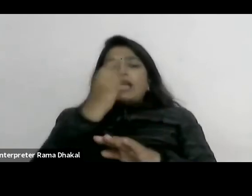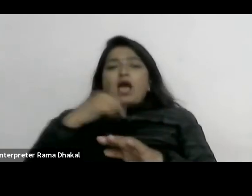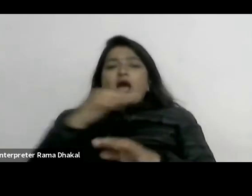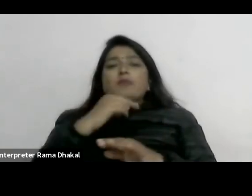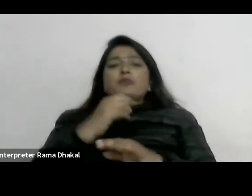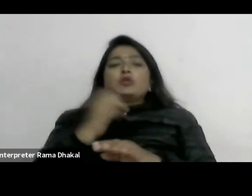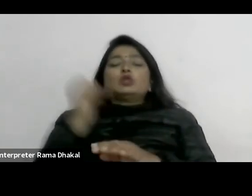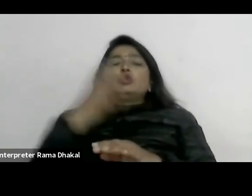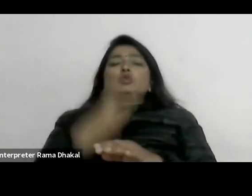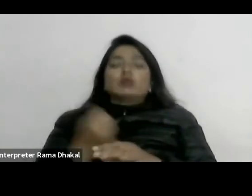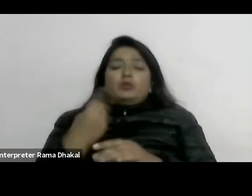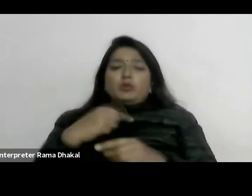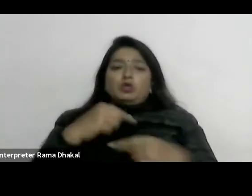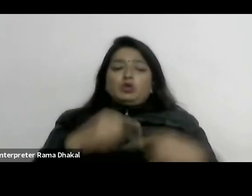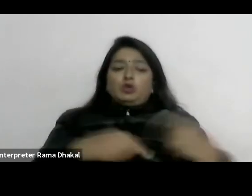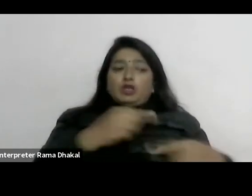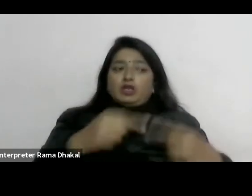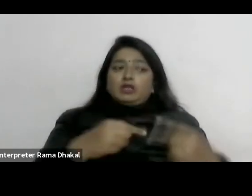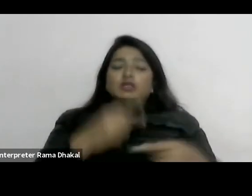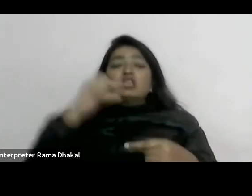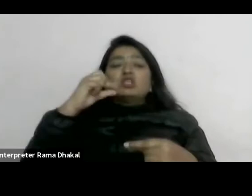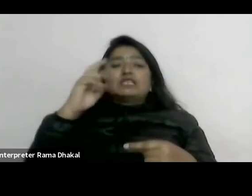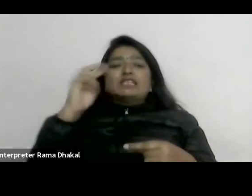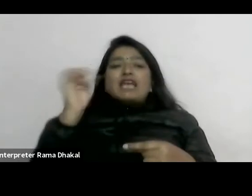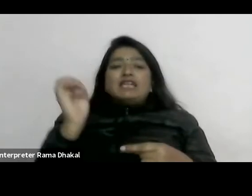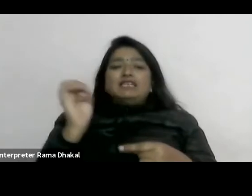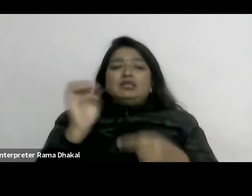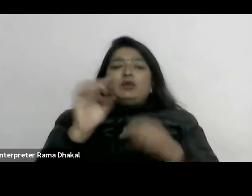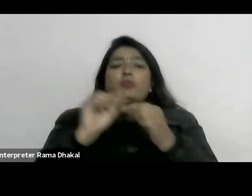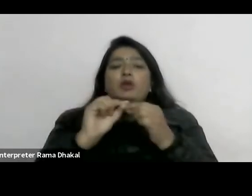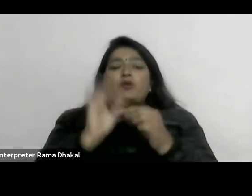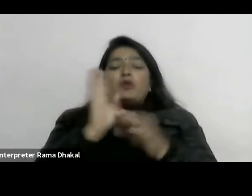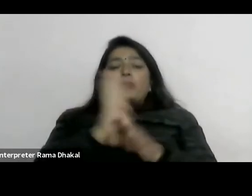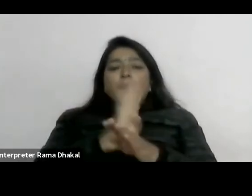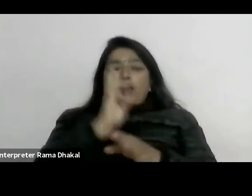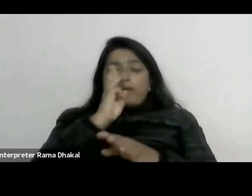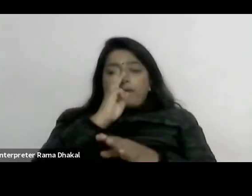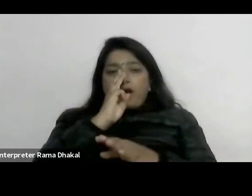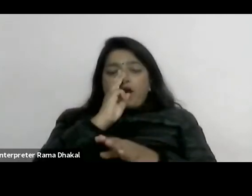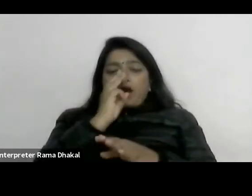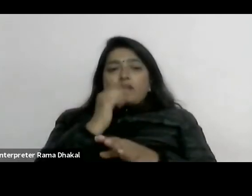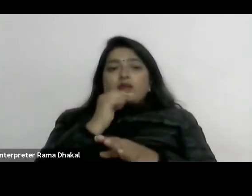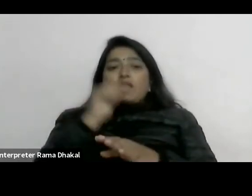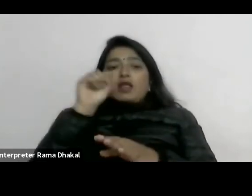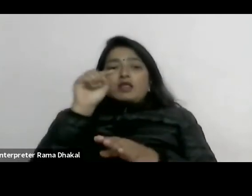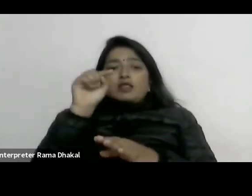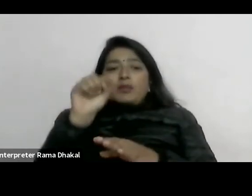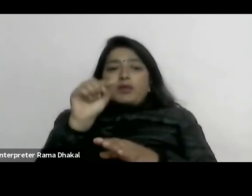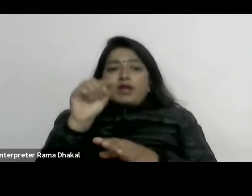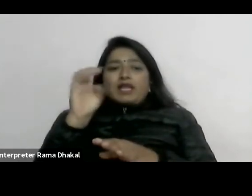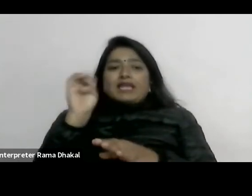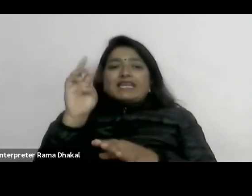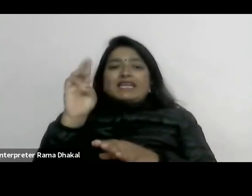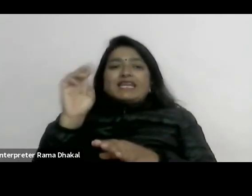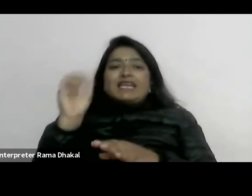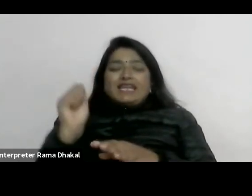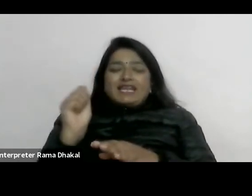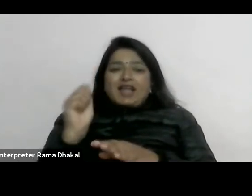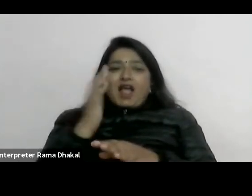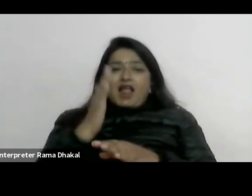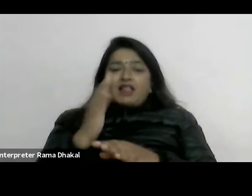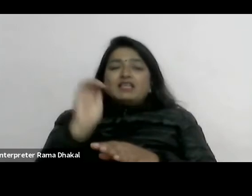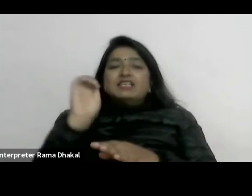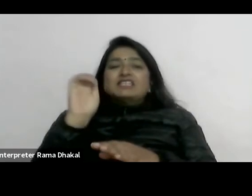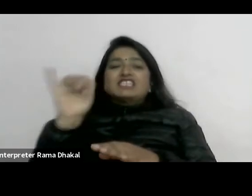process of developing the GR. And as you know, ERO has been working with the CEDAW committee